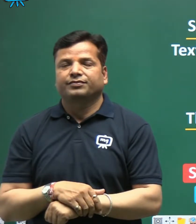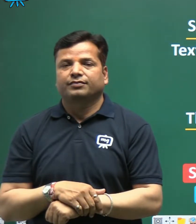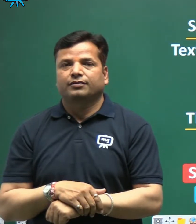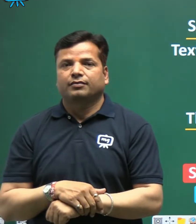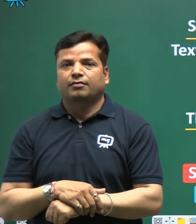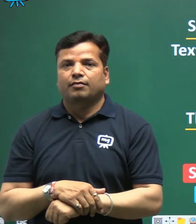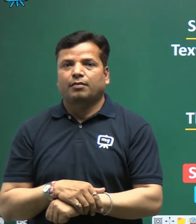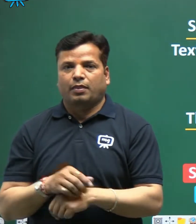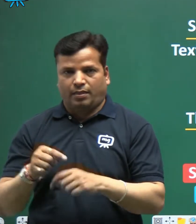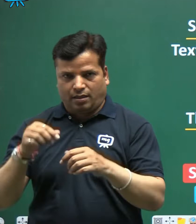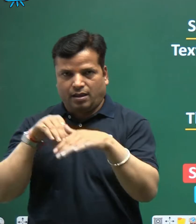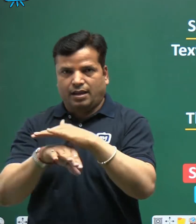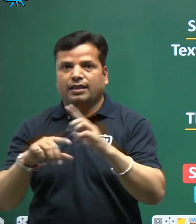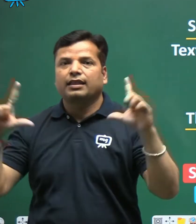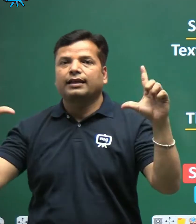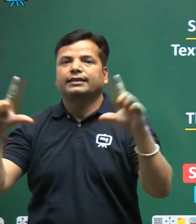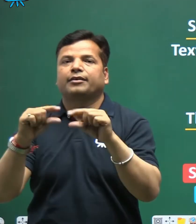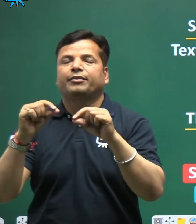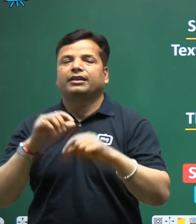in the summary